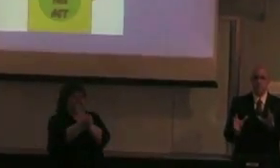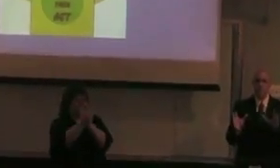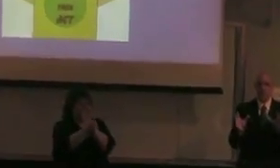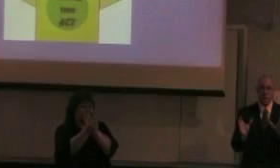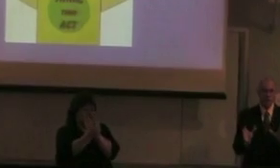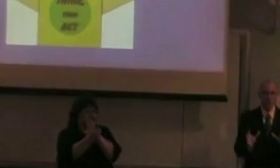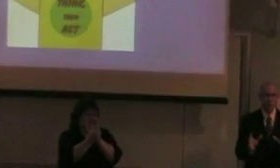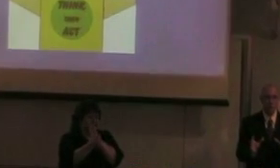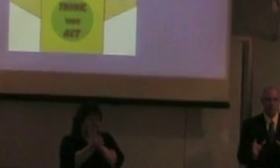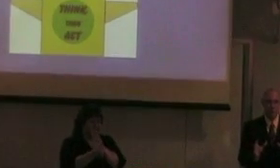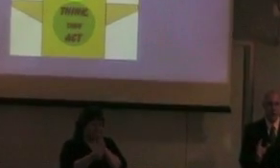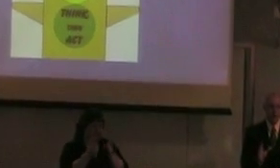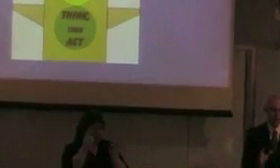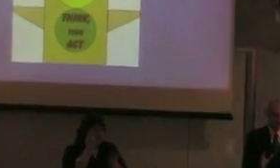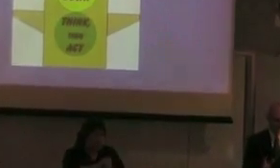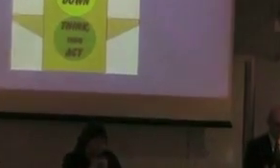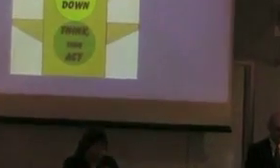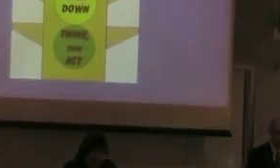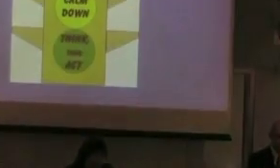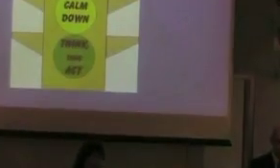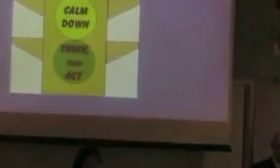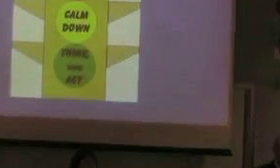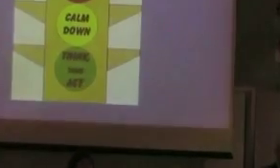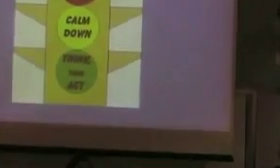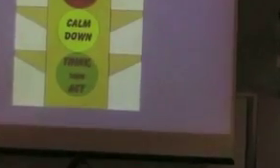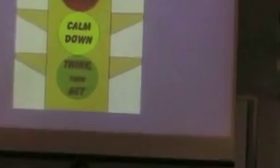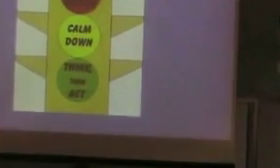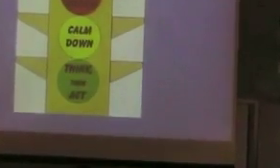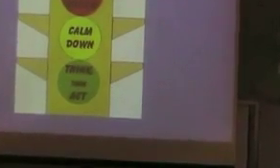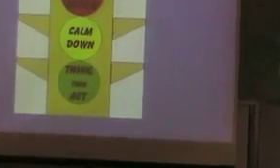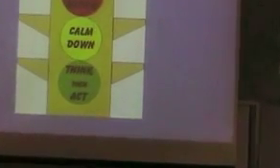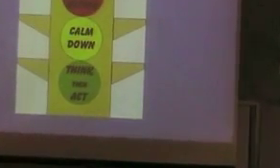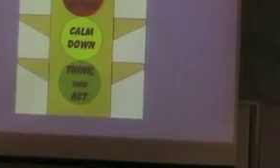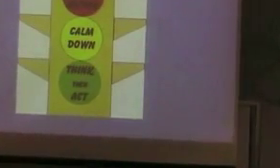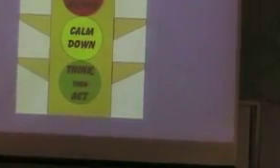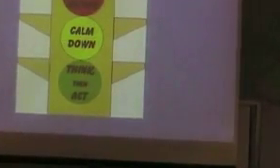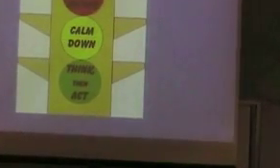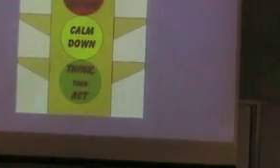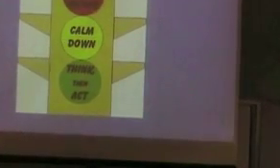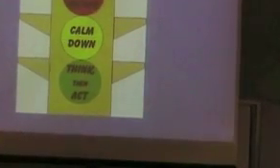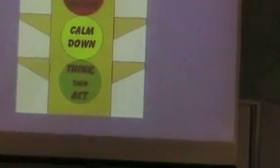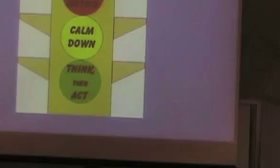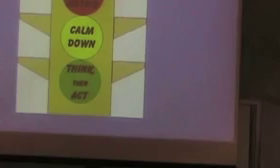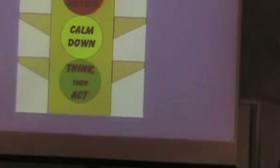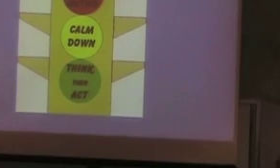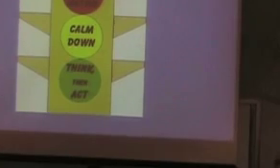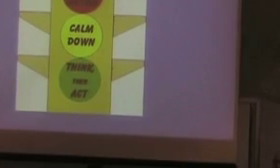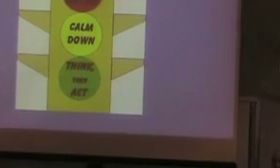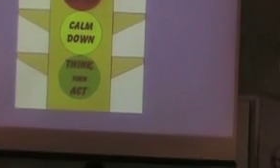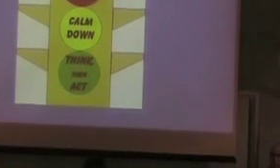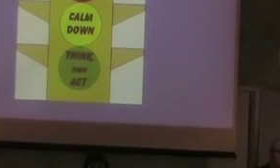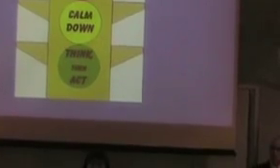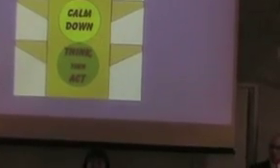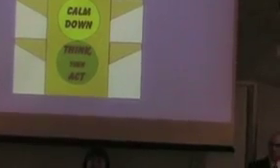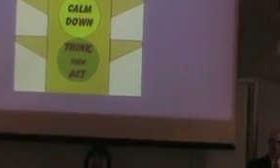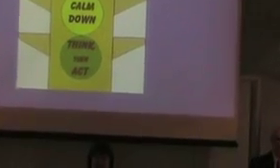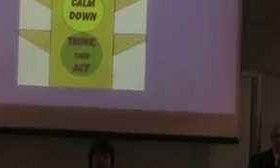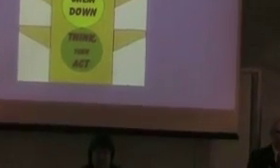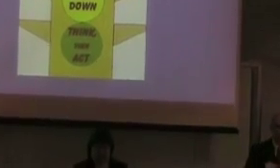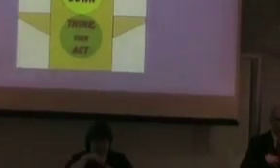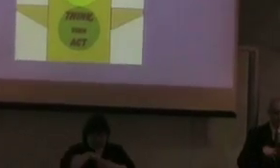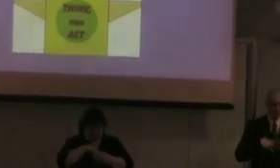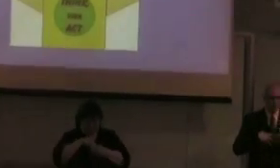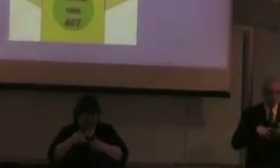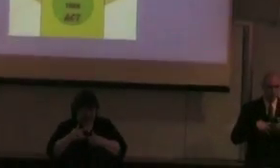skill-based treatment modalities. So number one is coping skills, which is an inability to manage your own